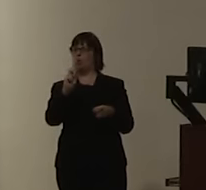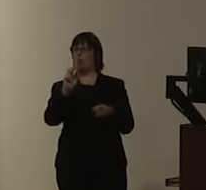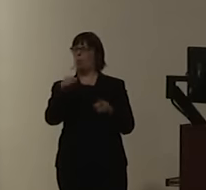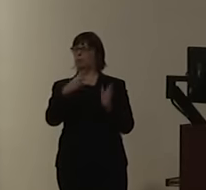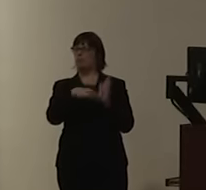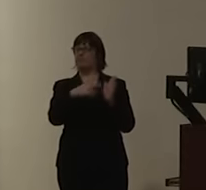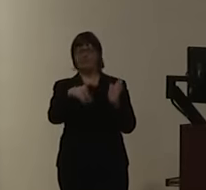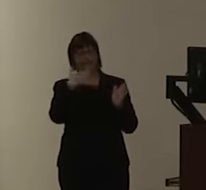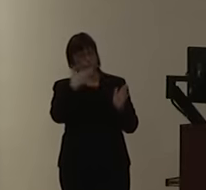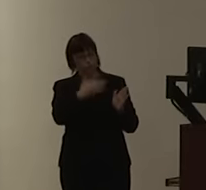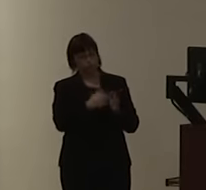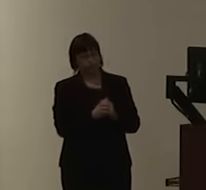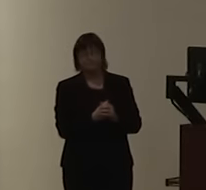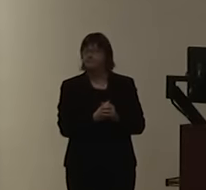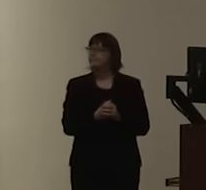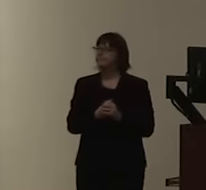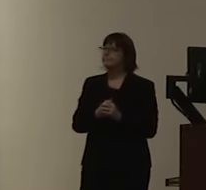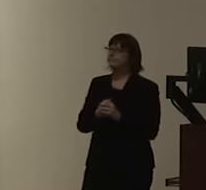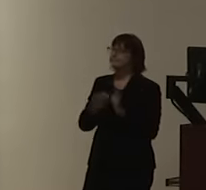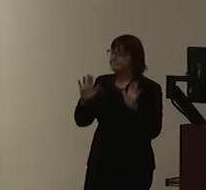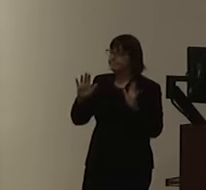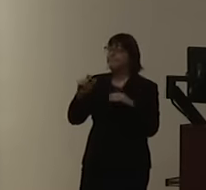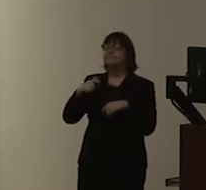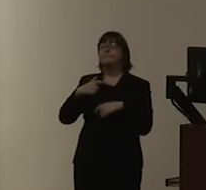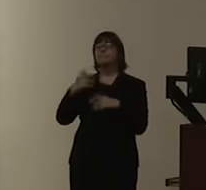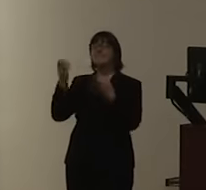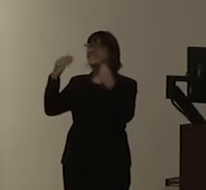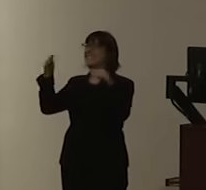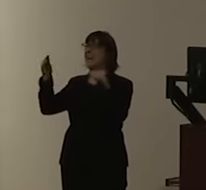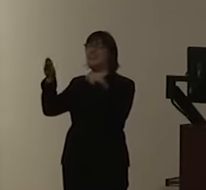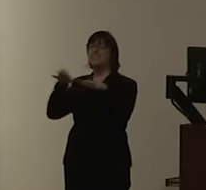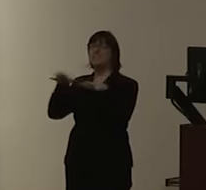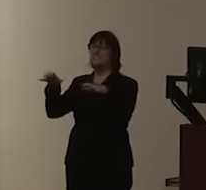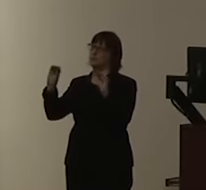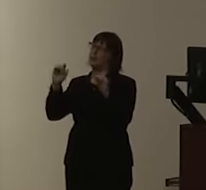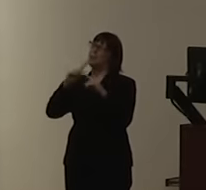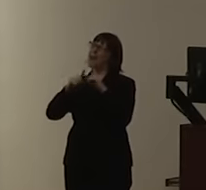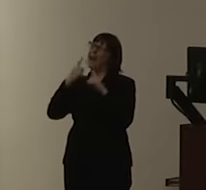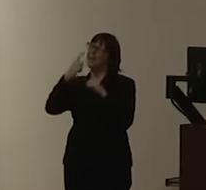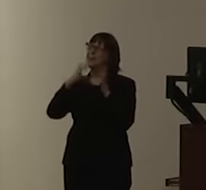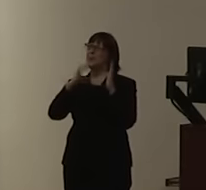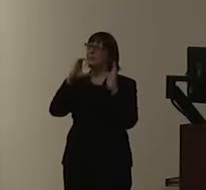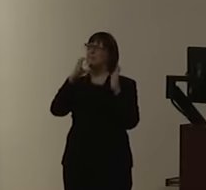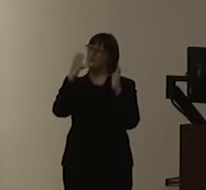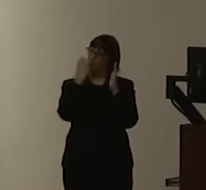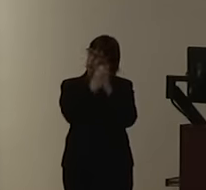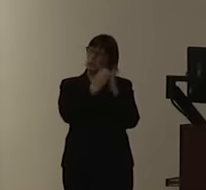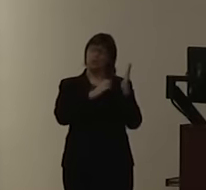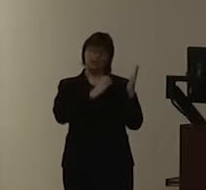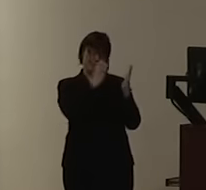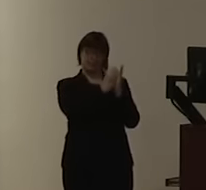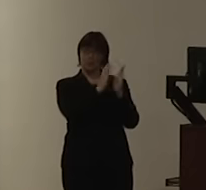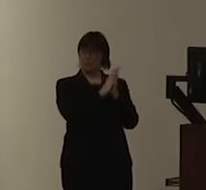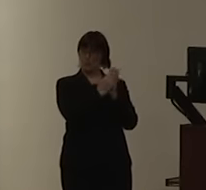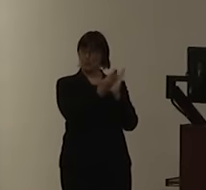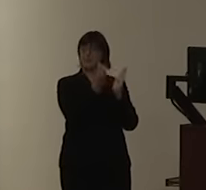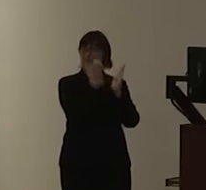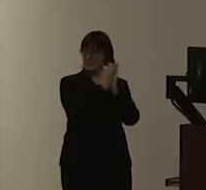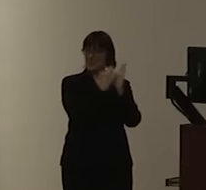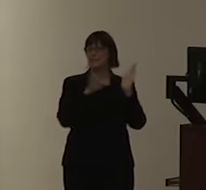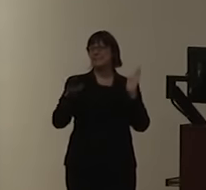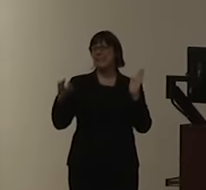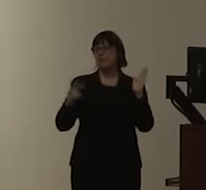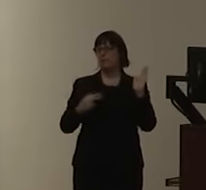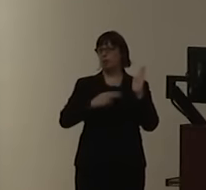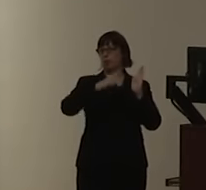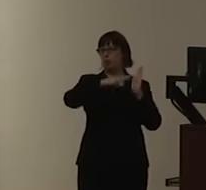Now, maybe the reason it's done so poorly is that I put a picture of dead people on the cover. My editor said, that's a bad